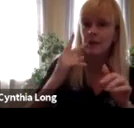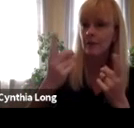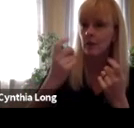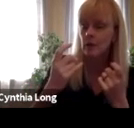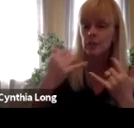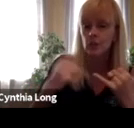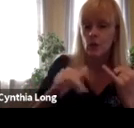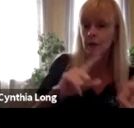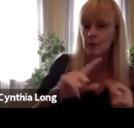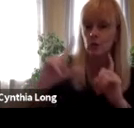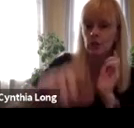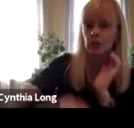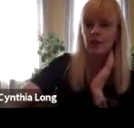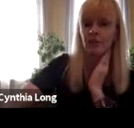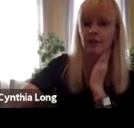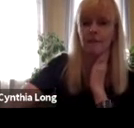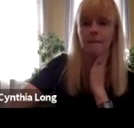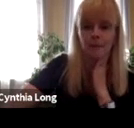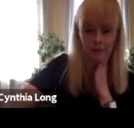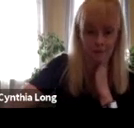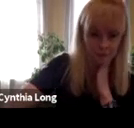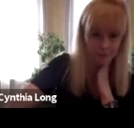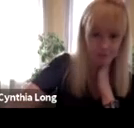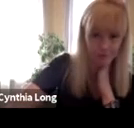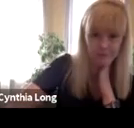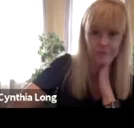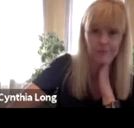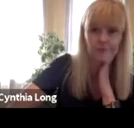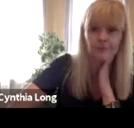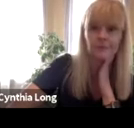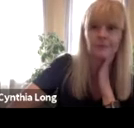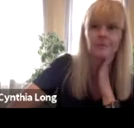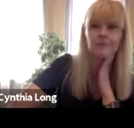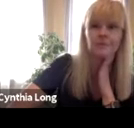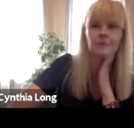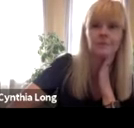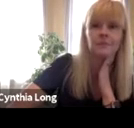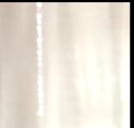And you can type in there if you have questions while I'm switching over.